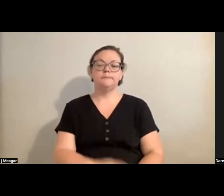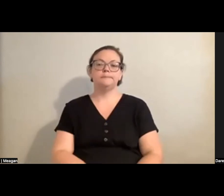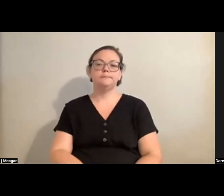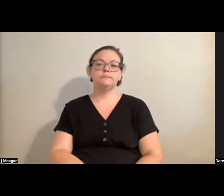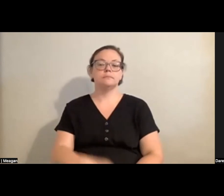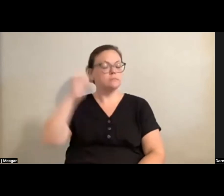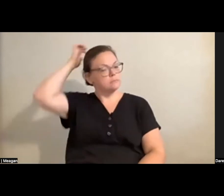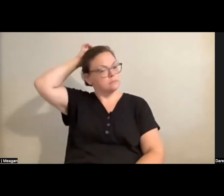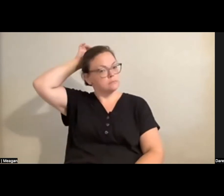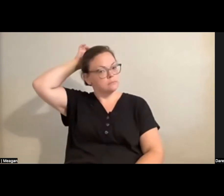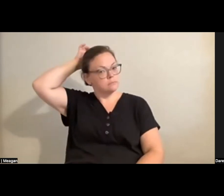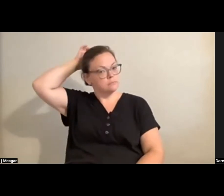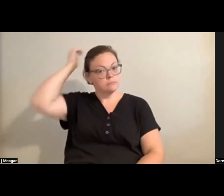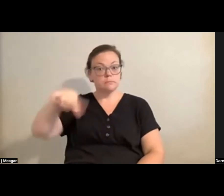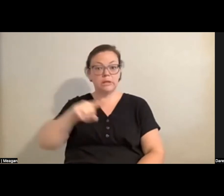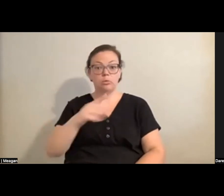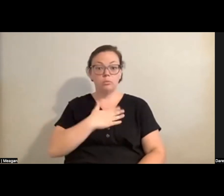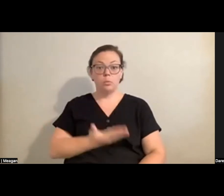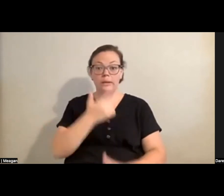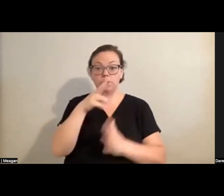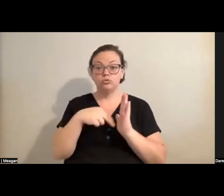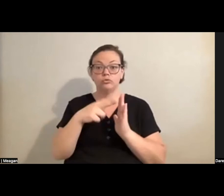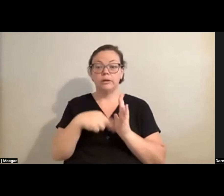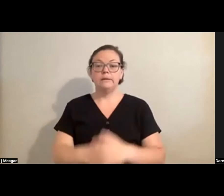Would anyone be willing to read this poem for us?